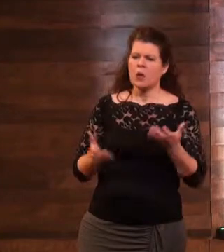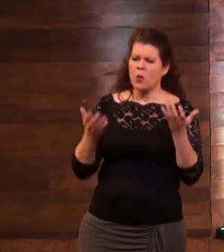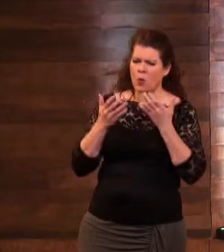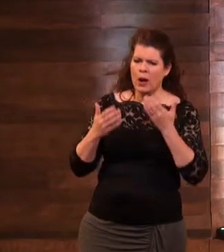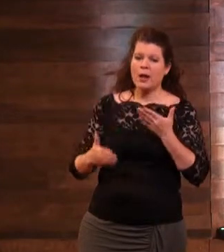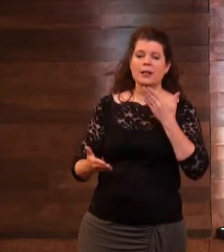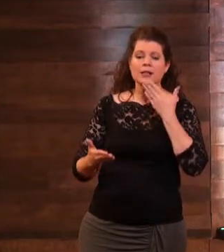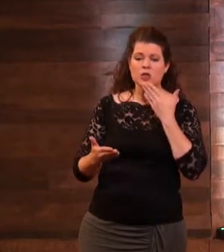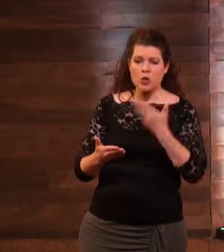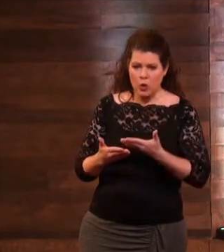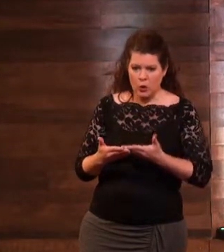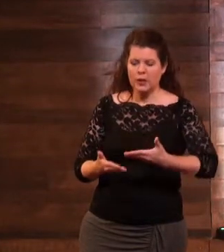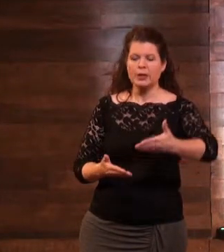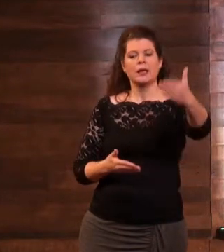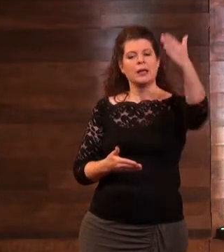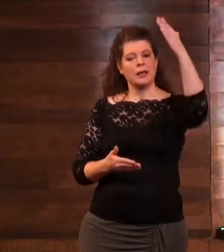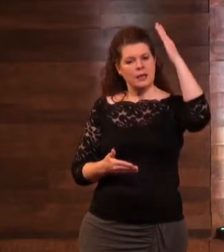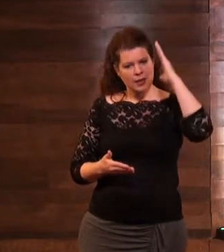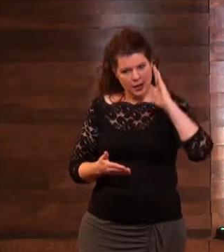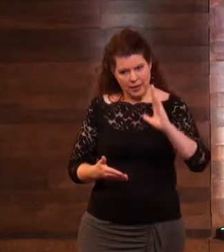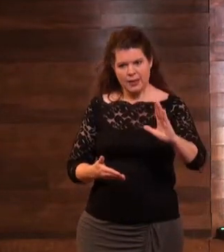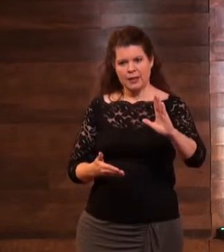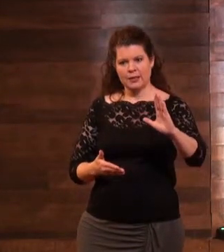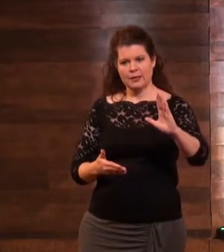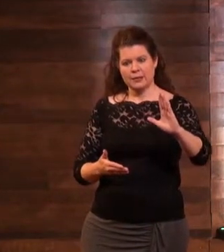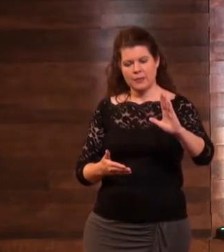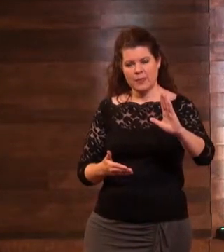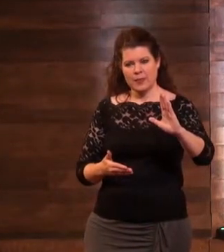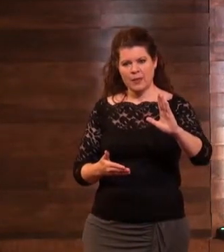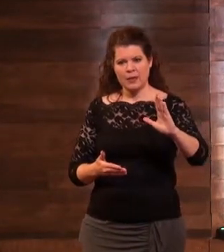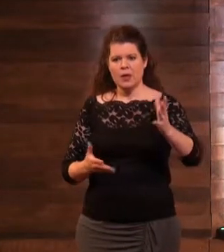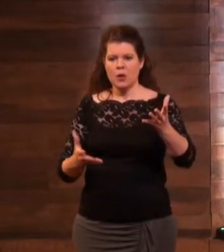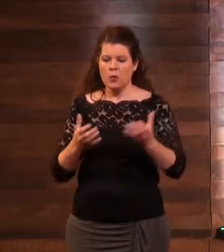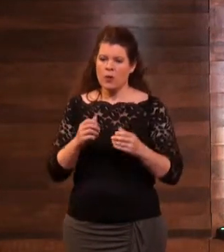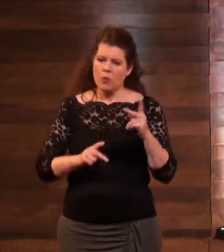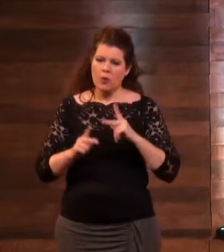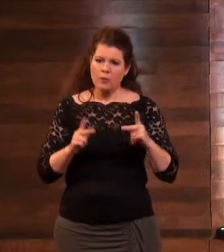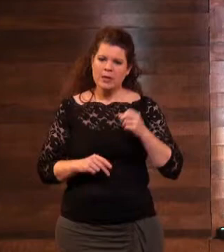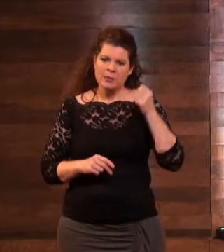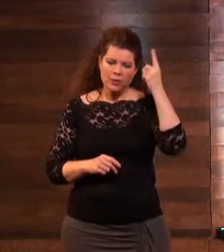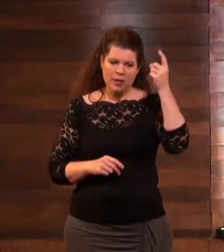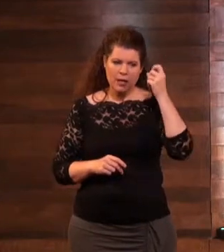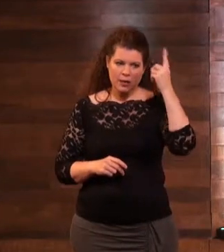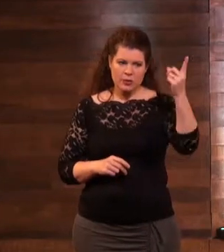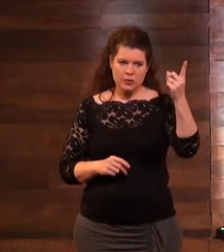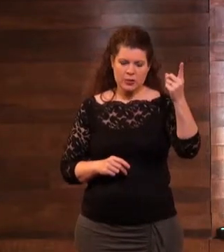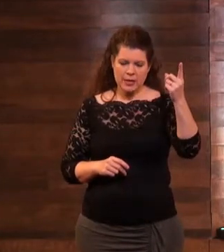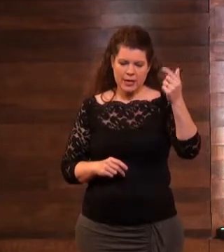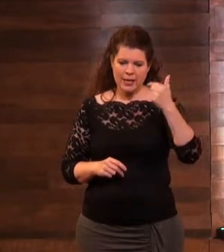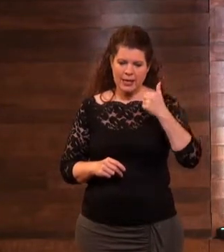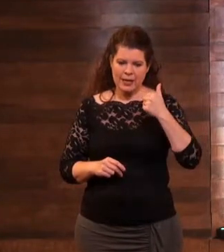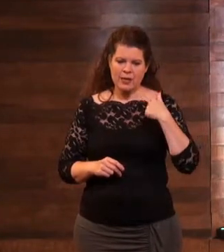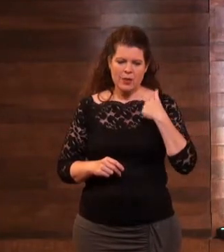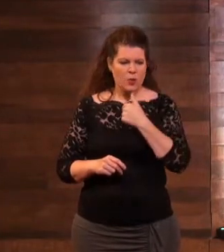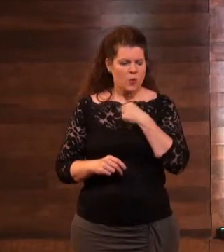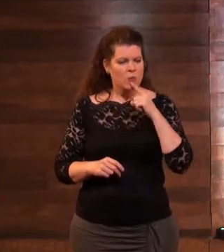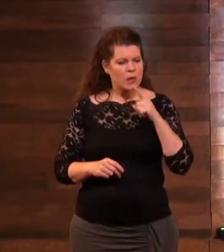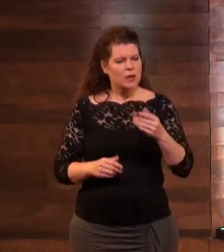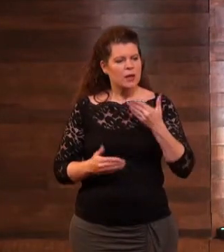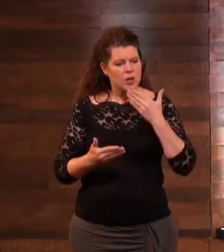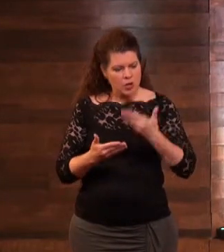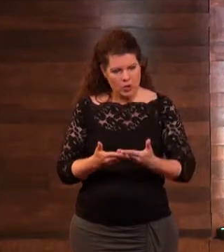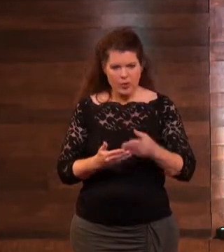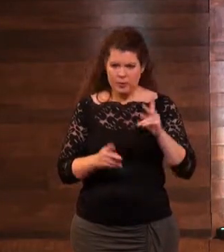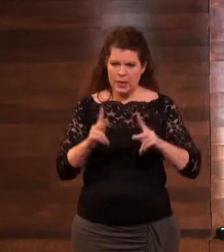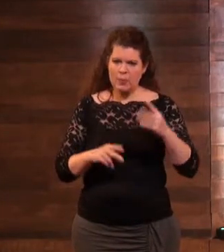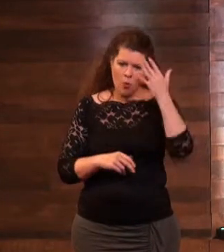We have to make them see that I'm a good person because I'm in a relationship with a good God, and I want you to know that. So God